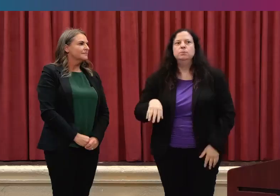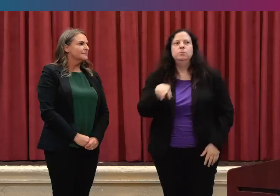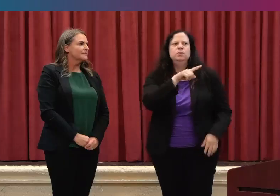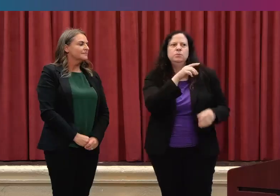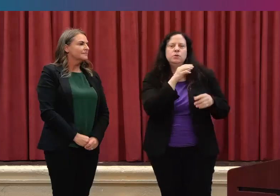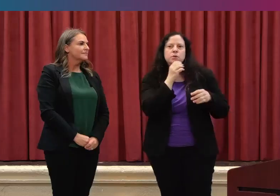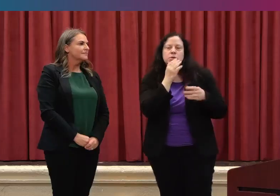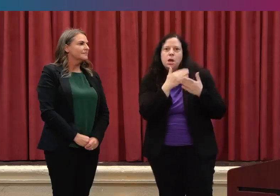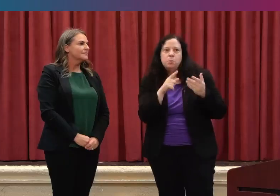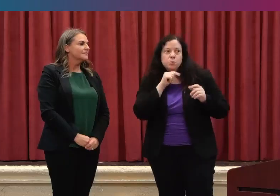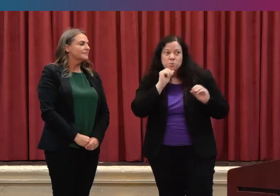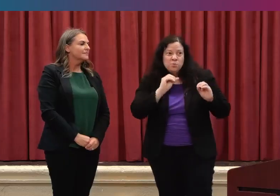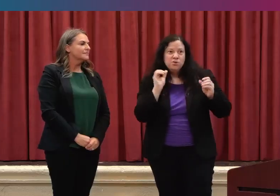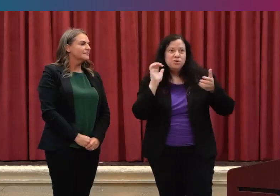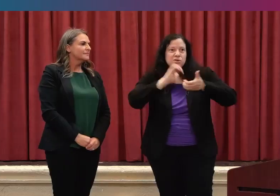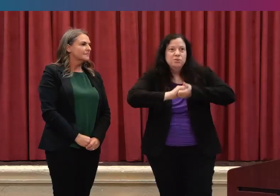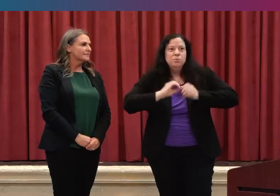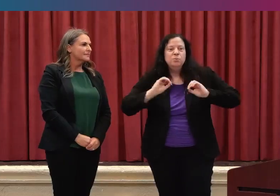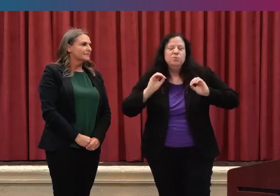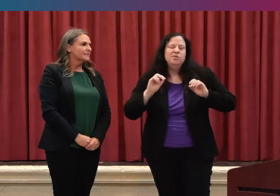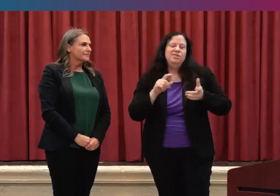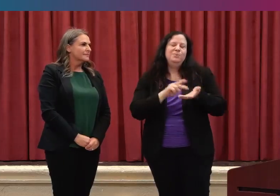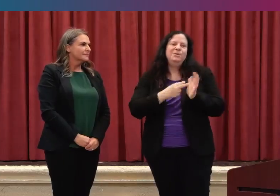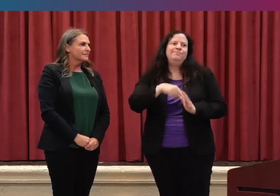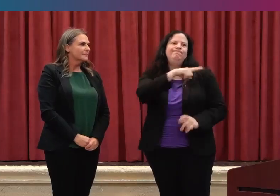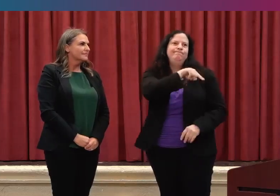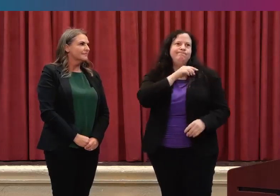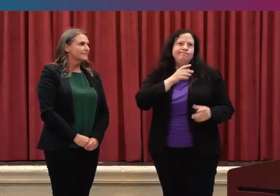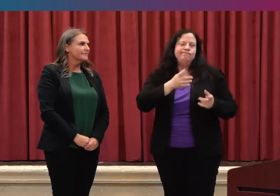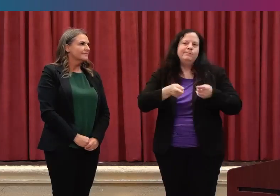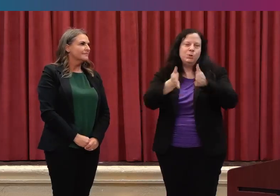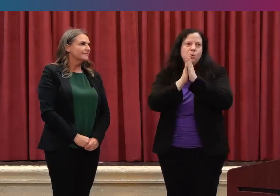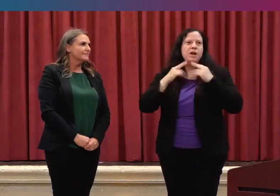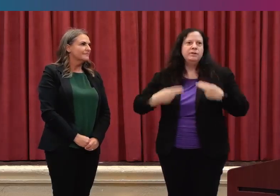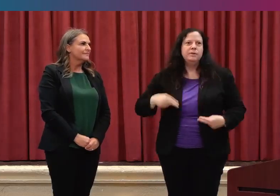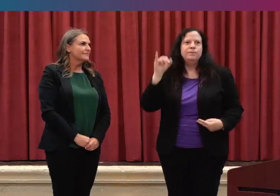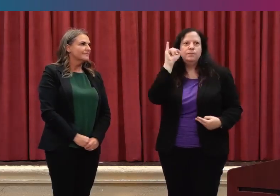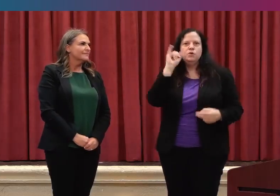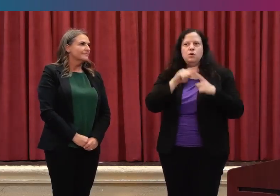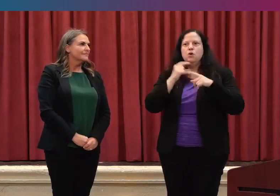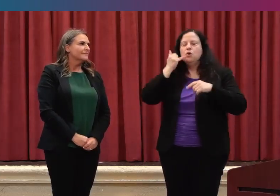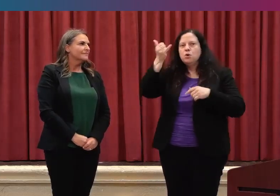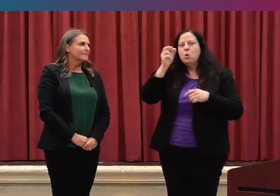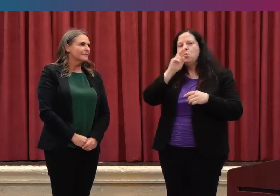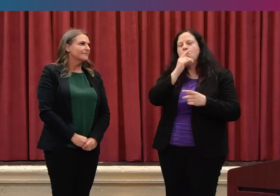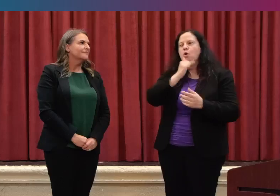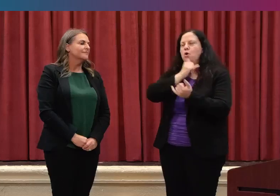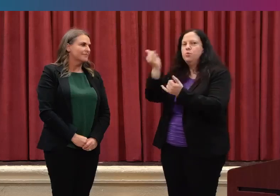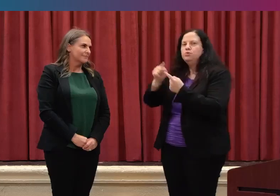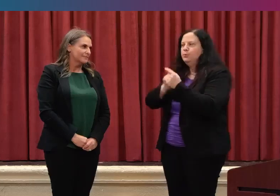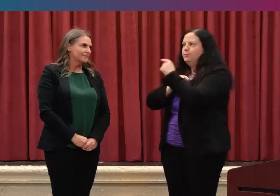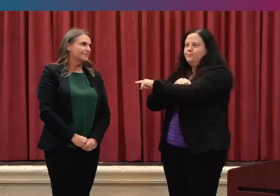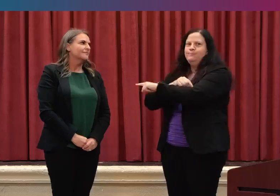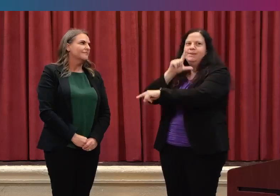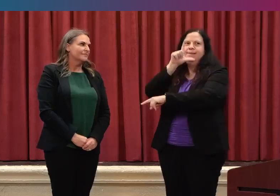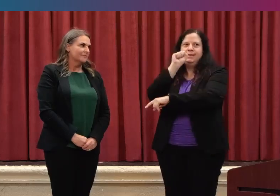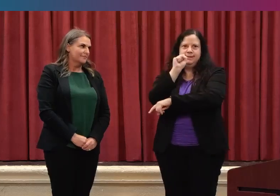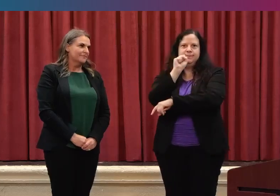So they can also partner with them more hospitals. If there's no partnership, meaning they have to request the health insurance to call, and hopefully the